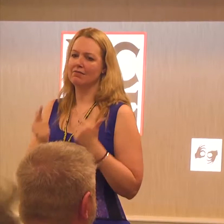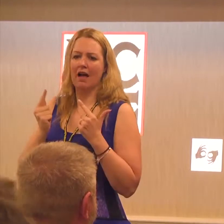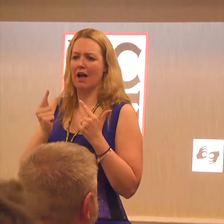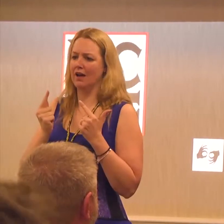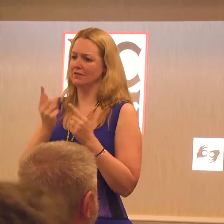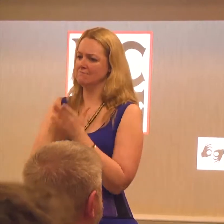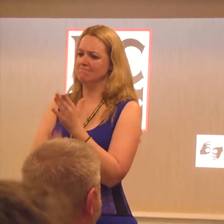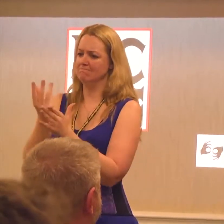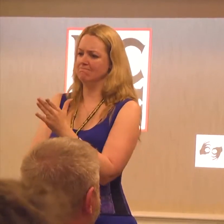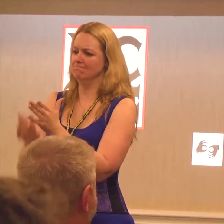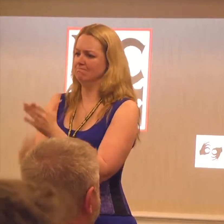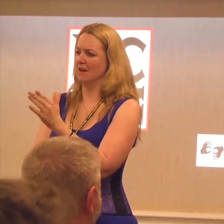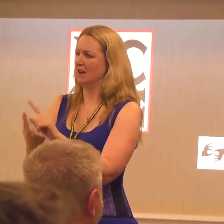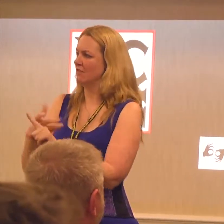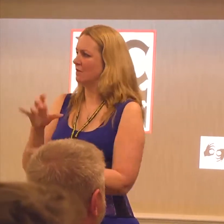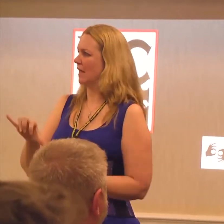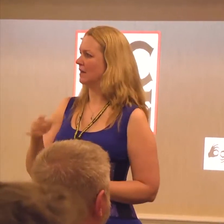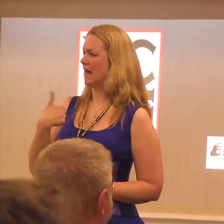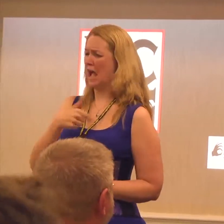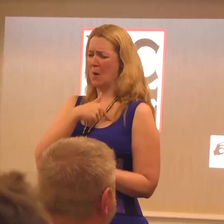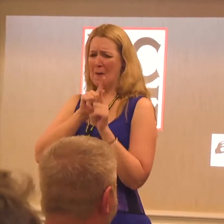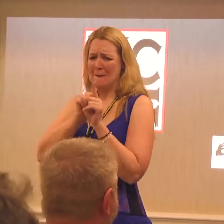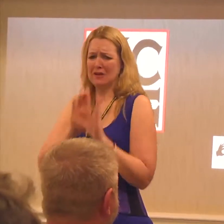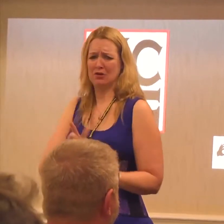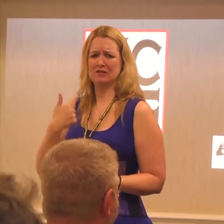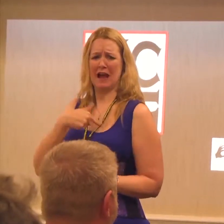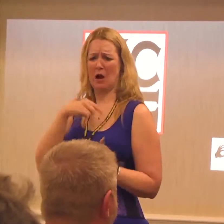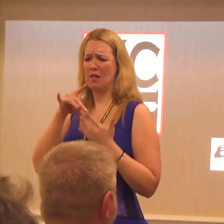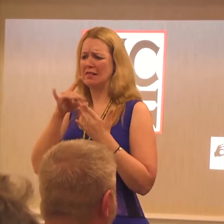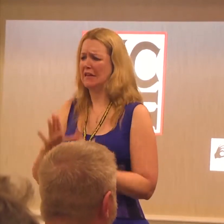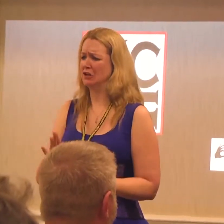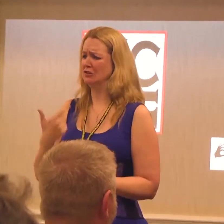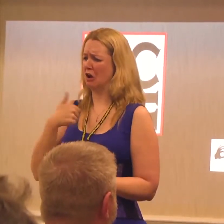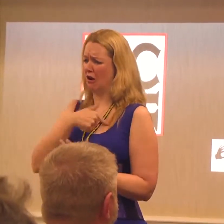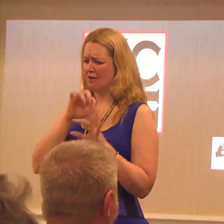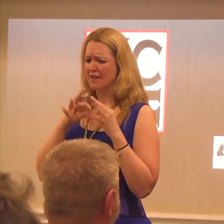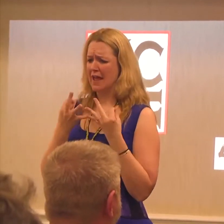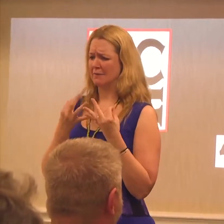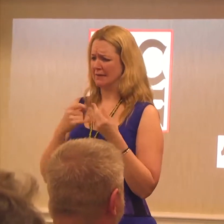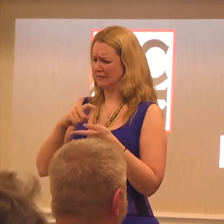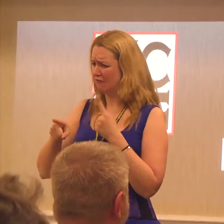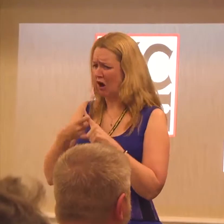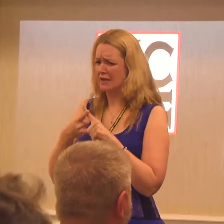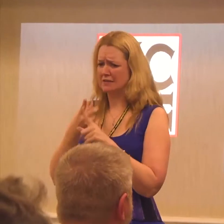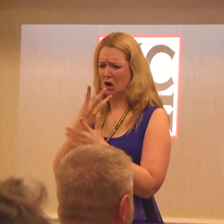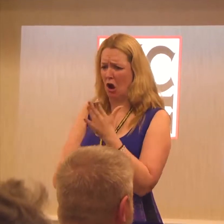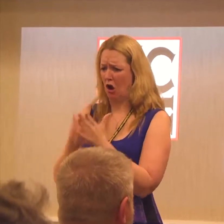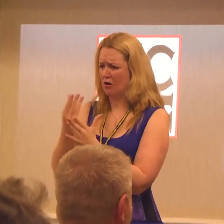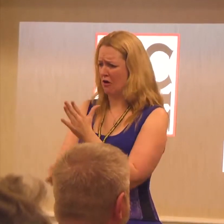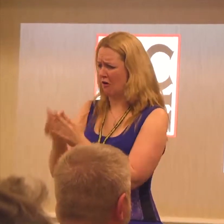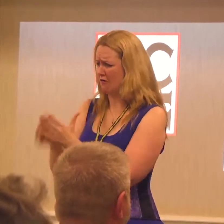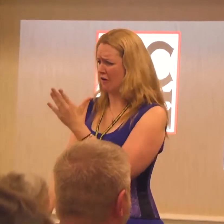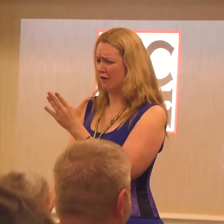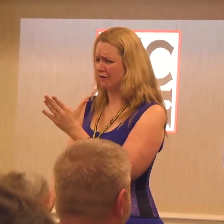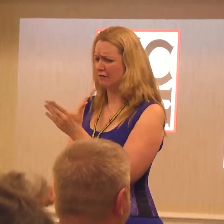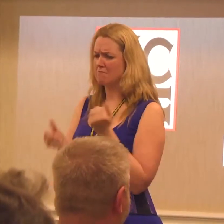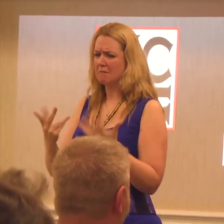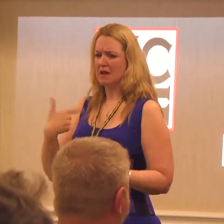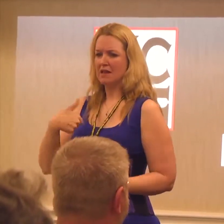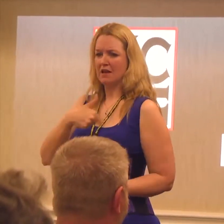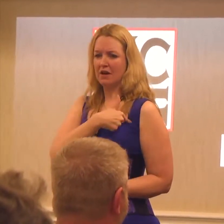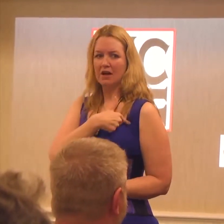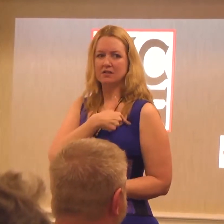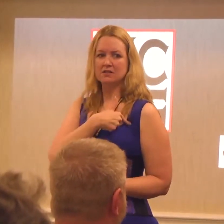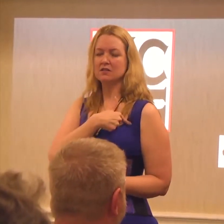leaders, our mentors, our families, our friends. Many of us were forced